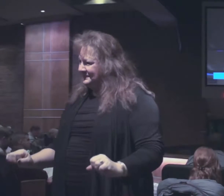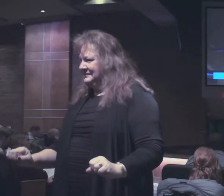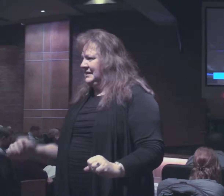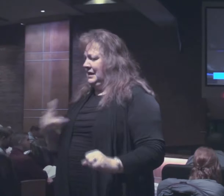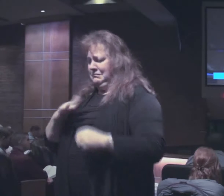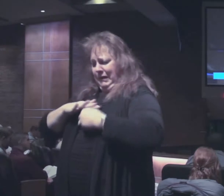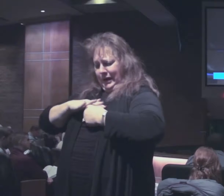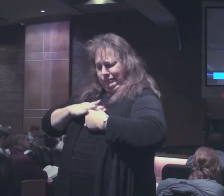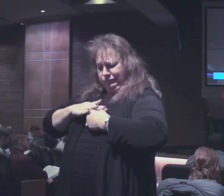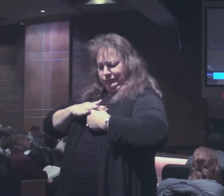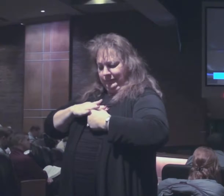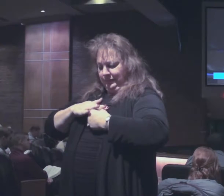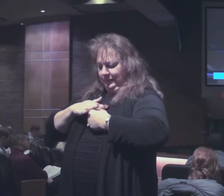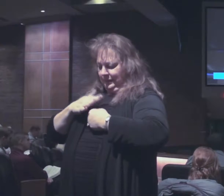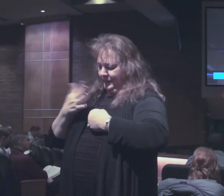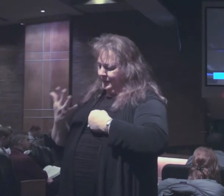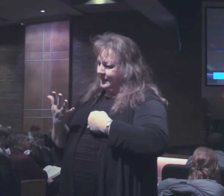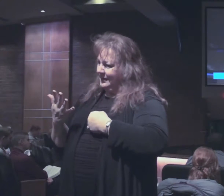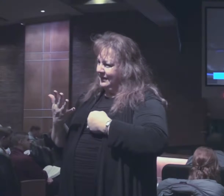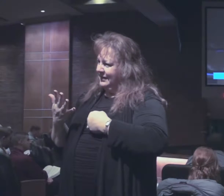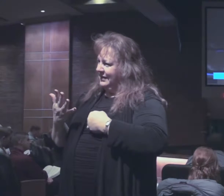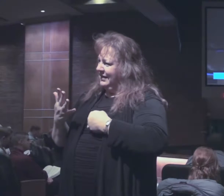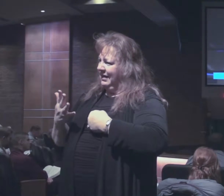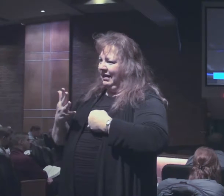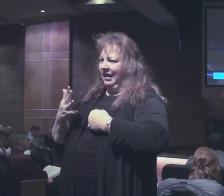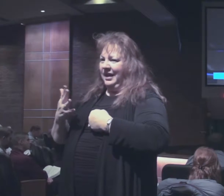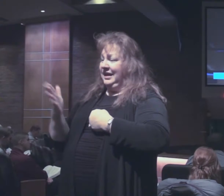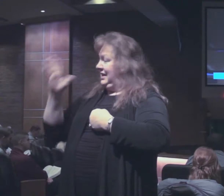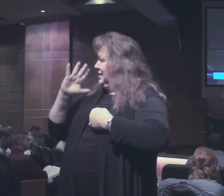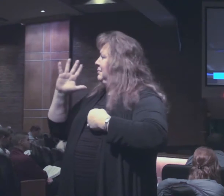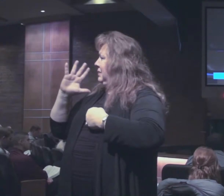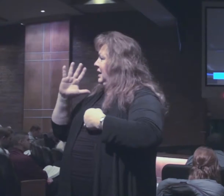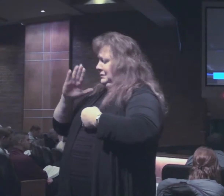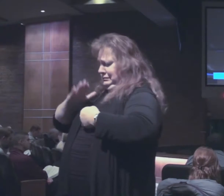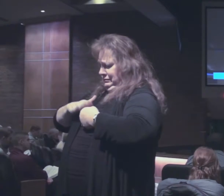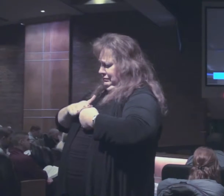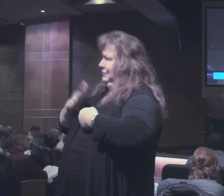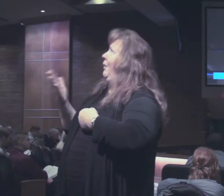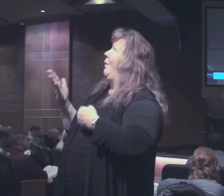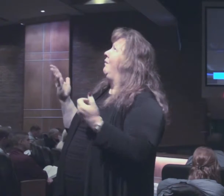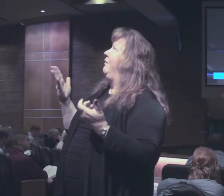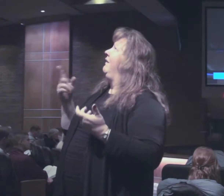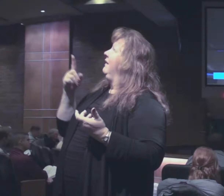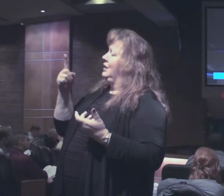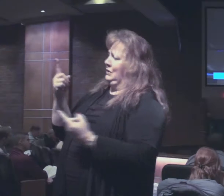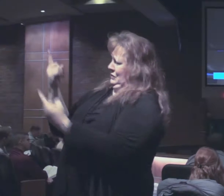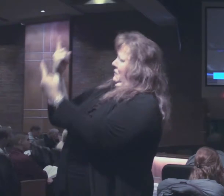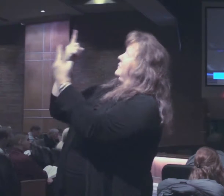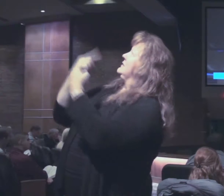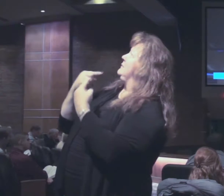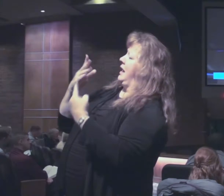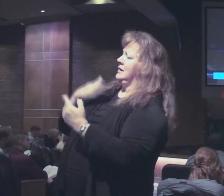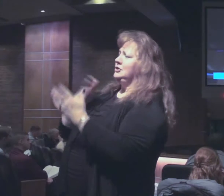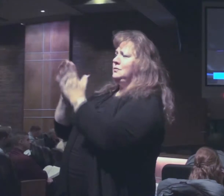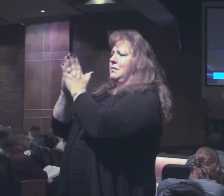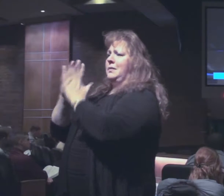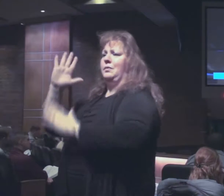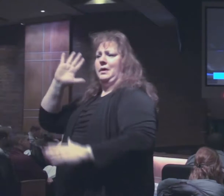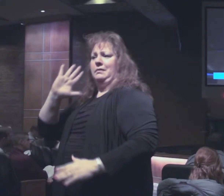my distress. You've removed the distress in the past. You have responded to my